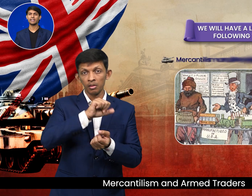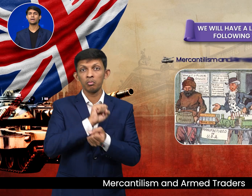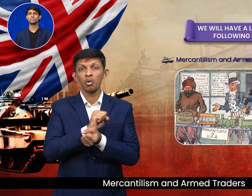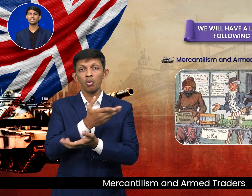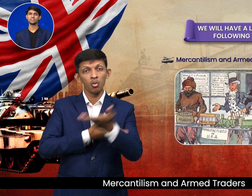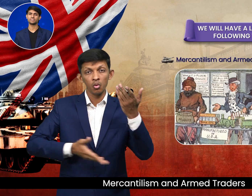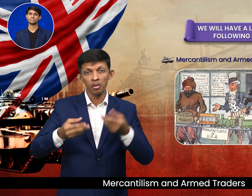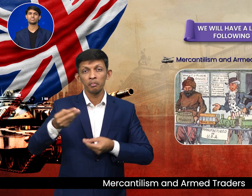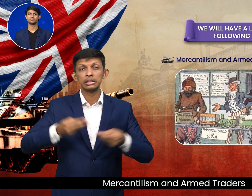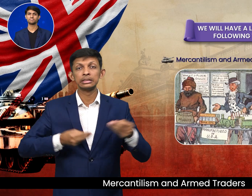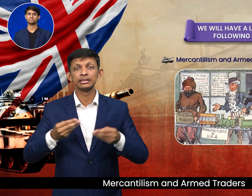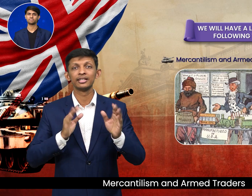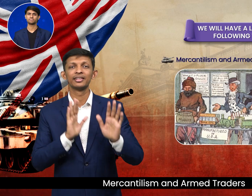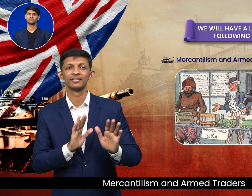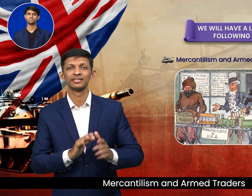Mercantilism and armed traders.